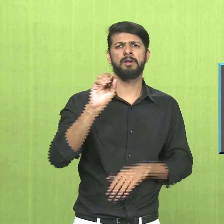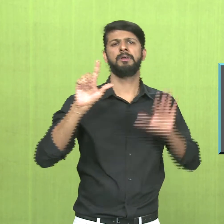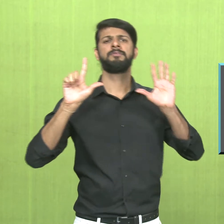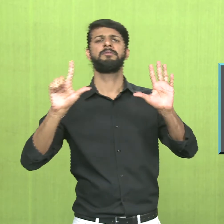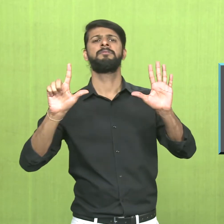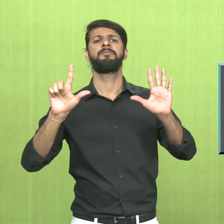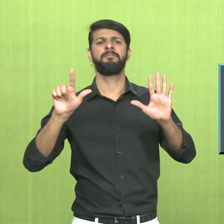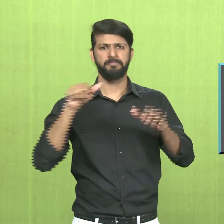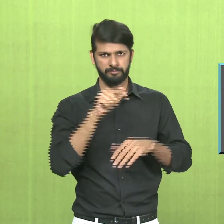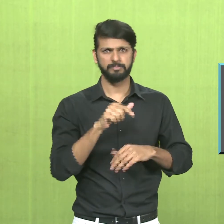2007.